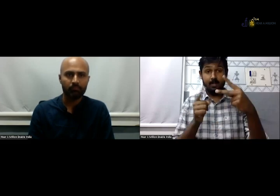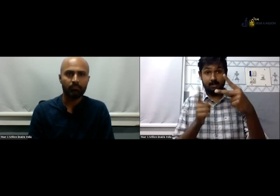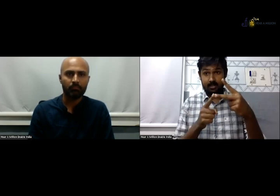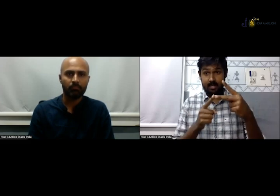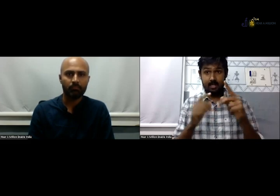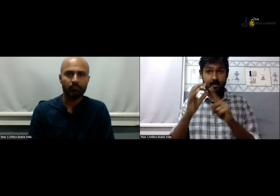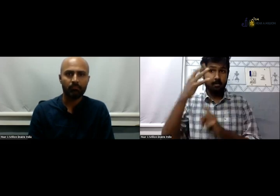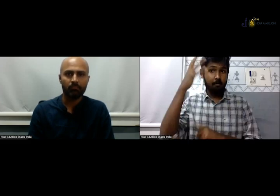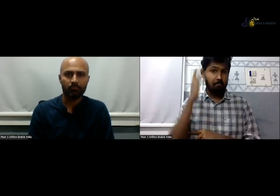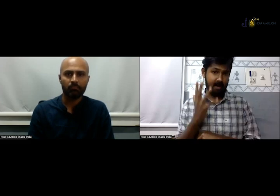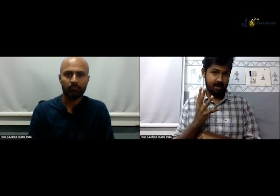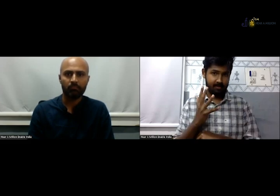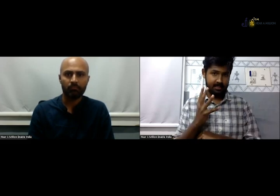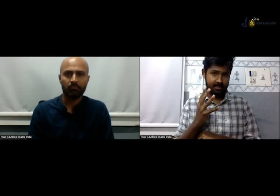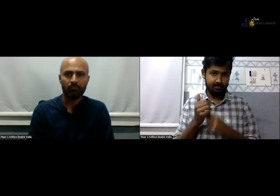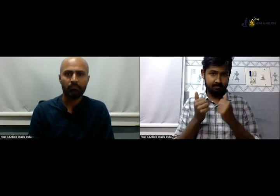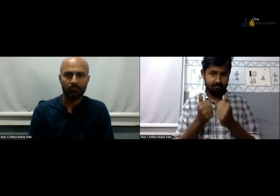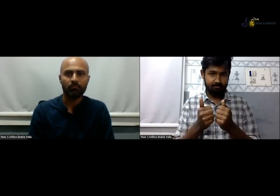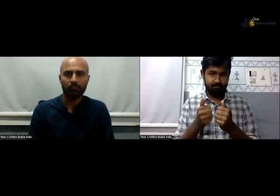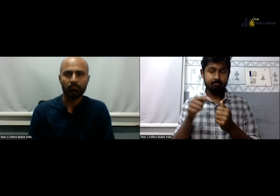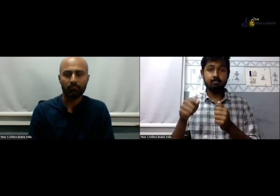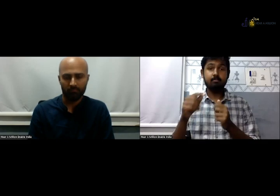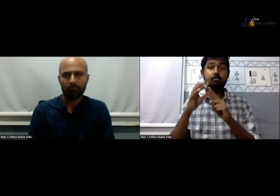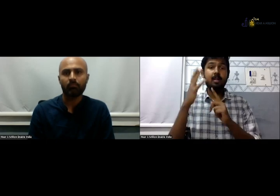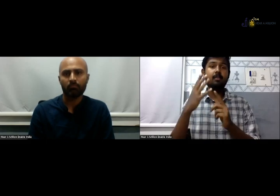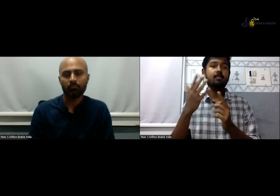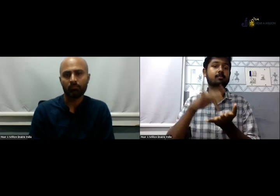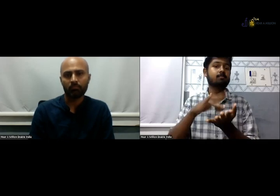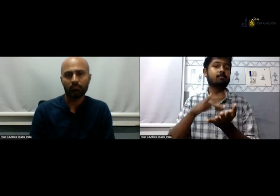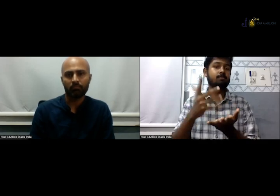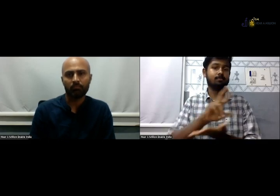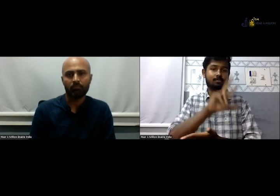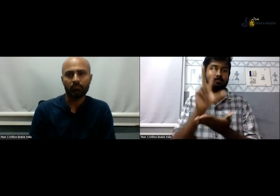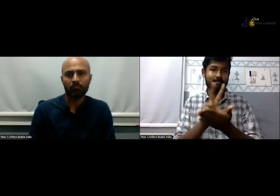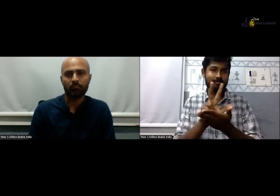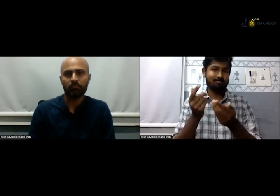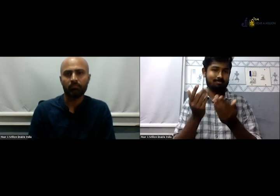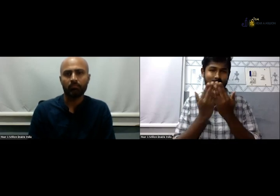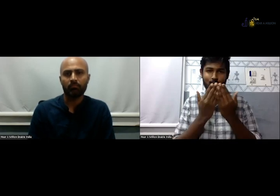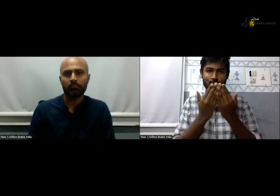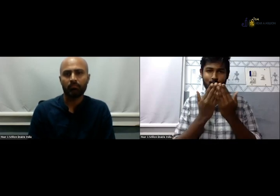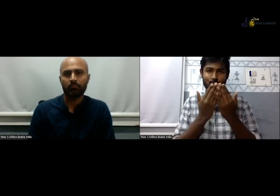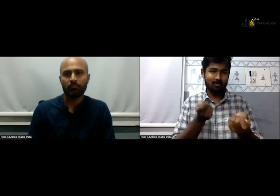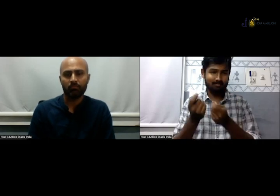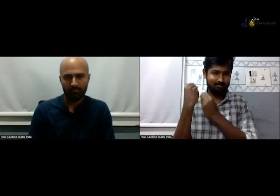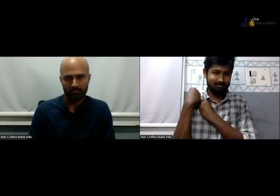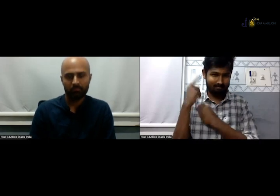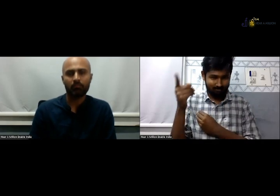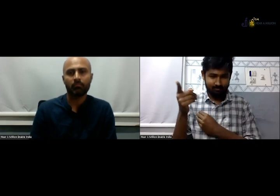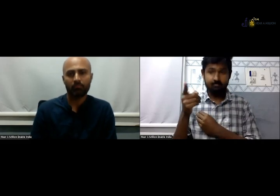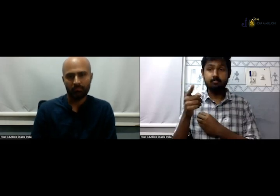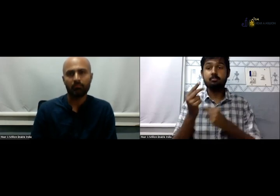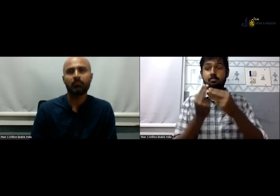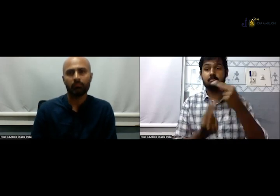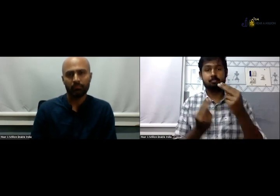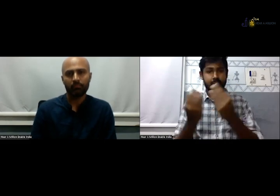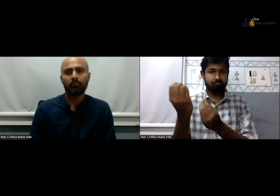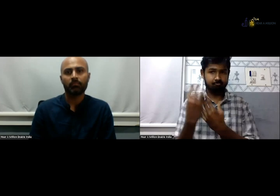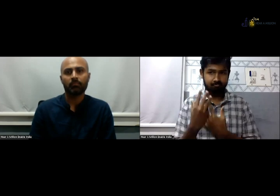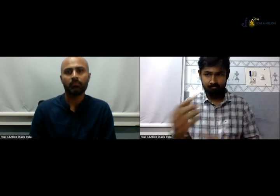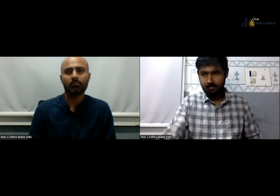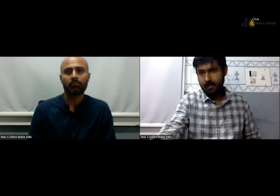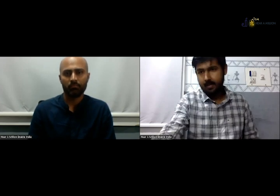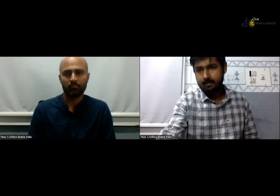disappeared when she was with us yesterday, and today she is no more with us. Pallavi, she is from Haryana